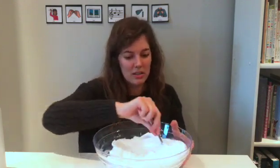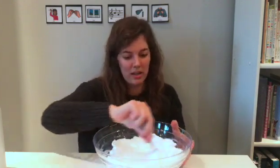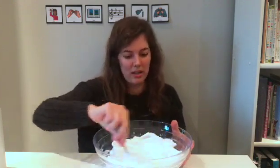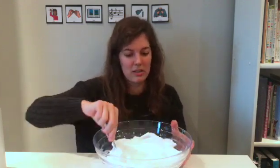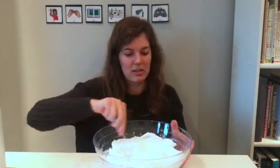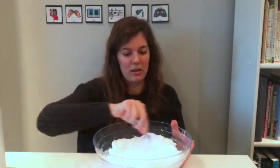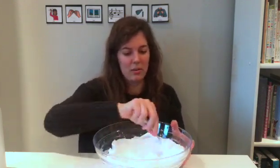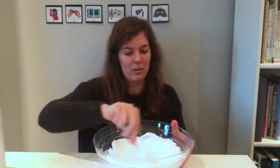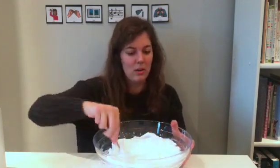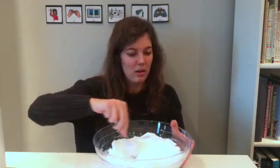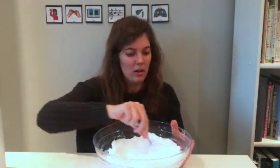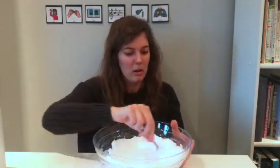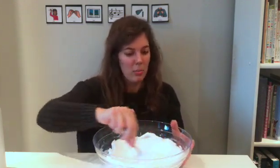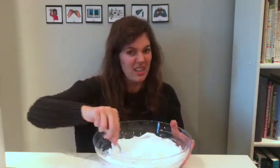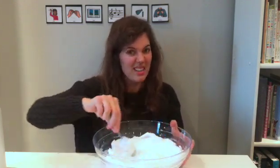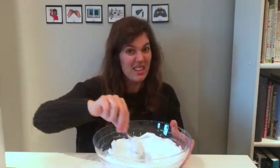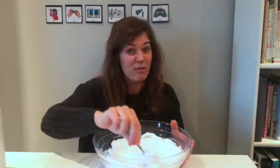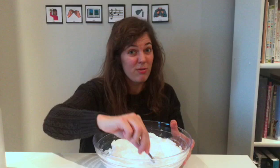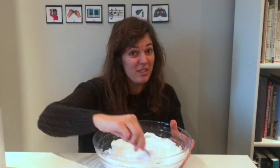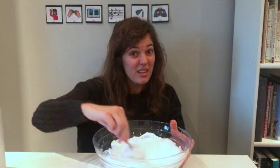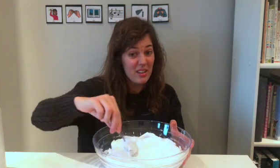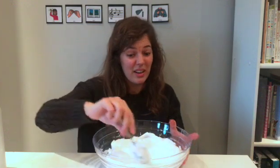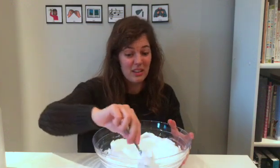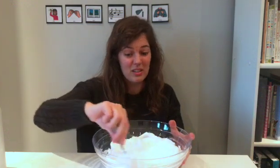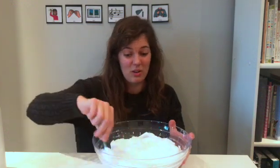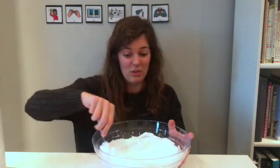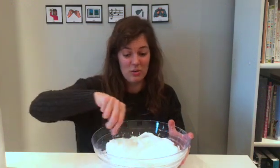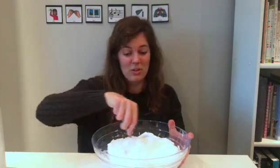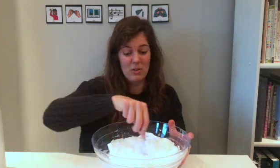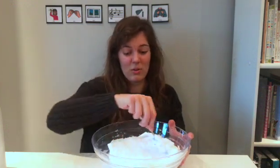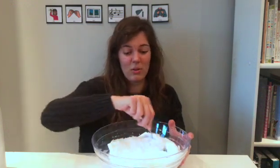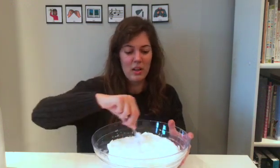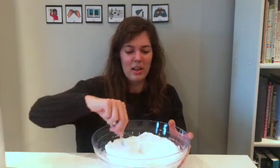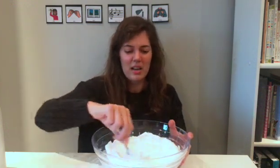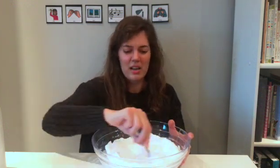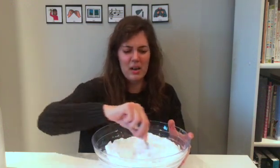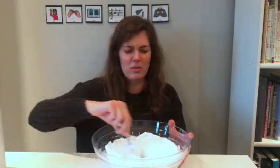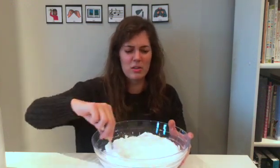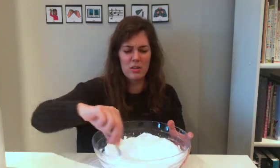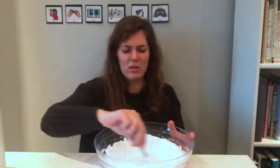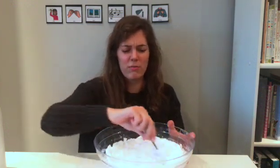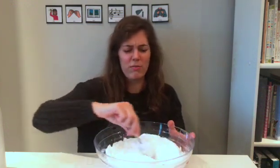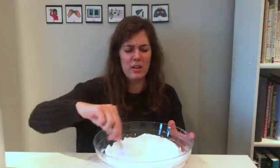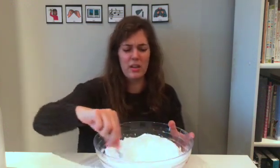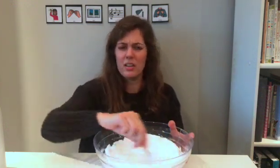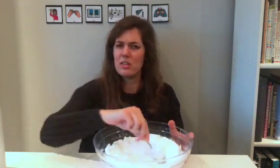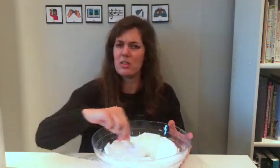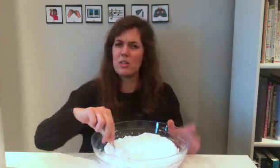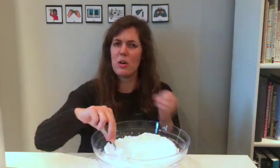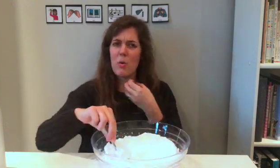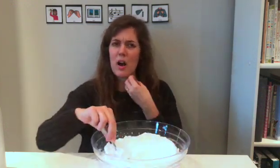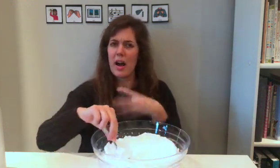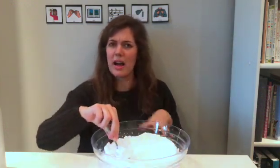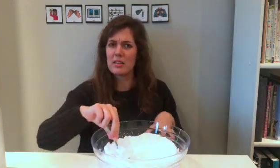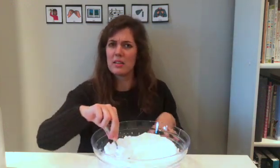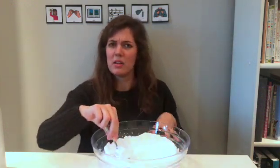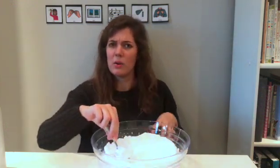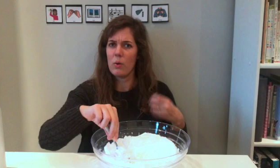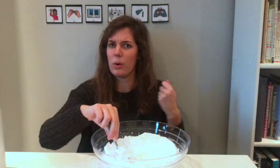like snow, but it's gonna feel like snow too. And how does snow feel? Is snow hot or